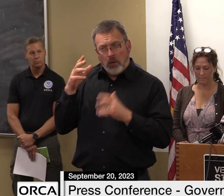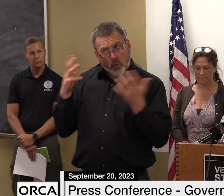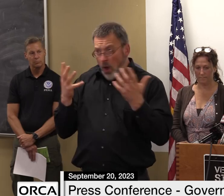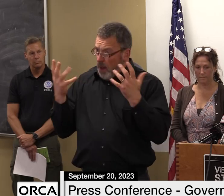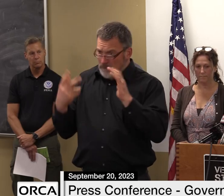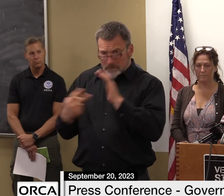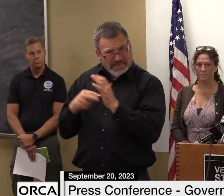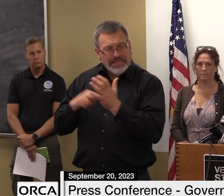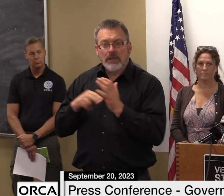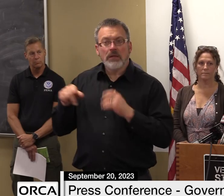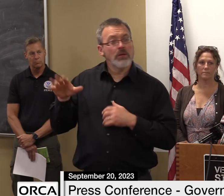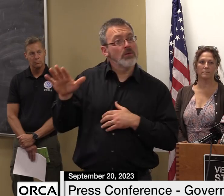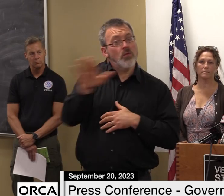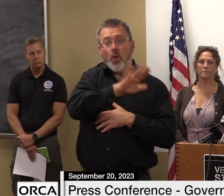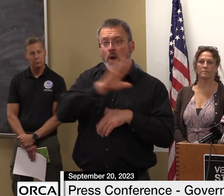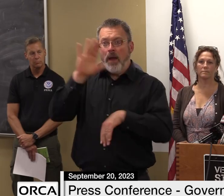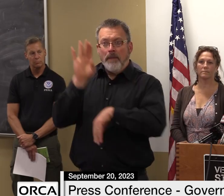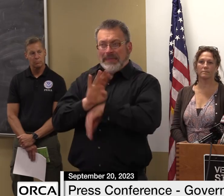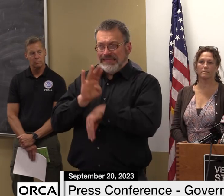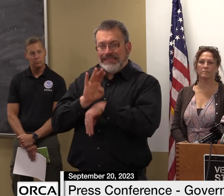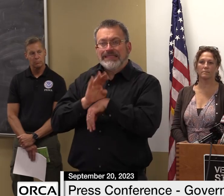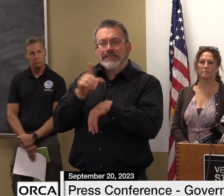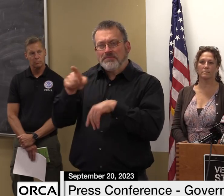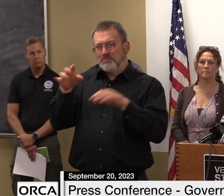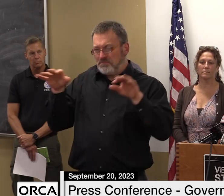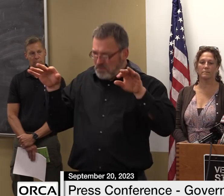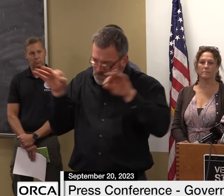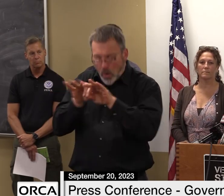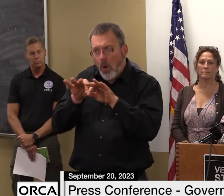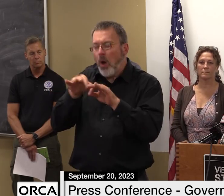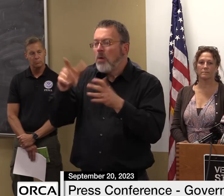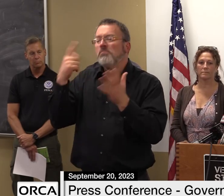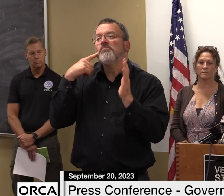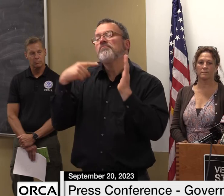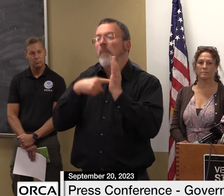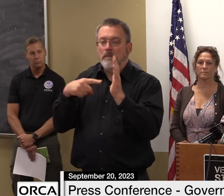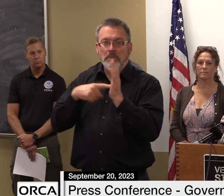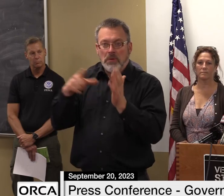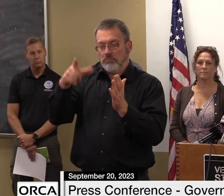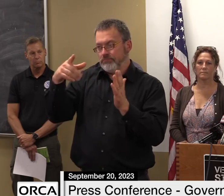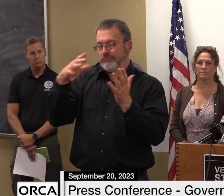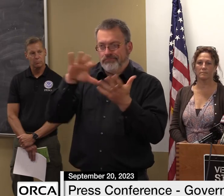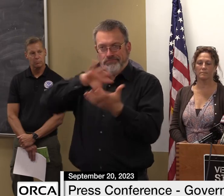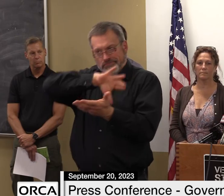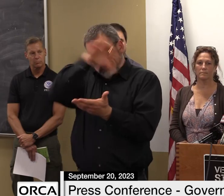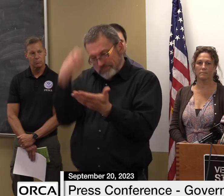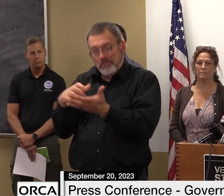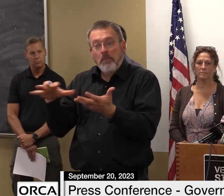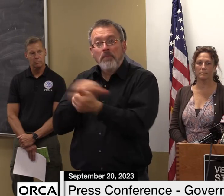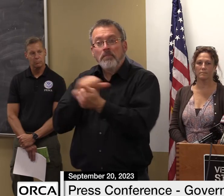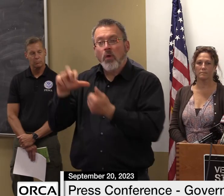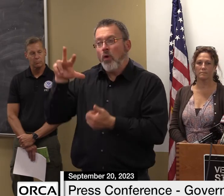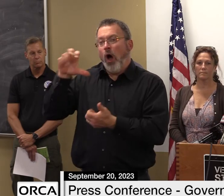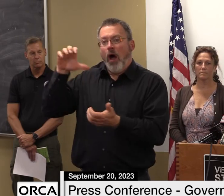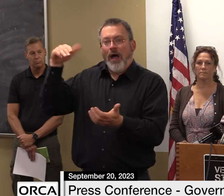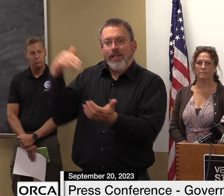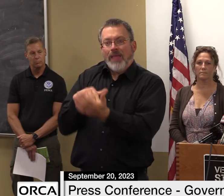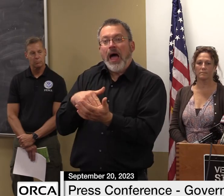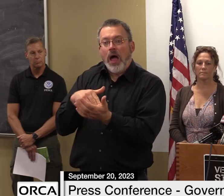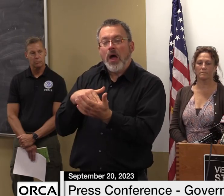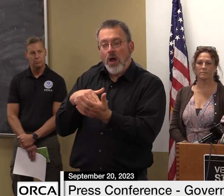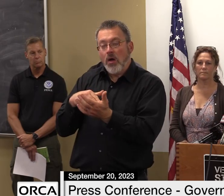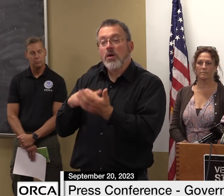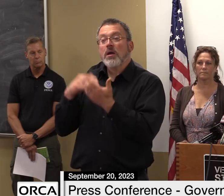applied and reported damages of $300,000, they were approved for a grant of $20,000. With this